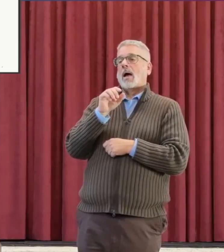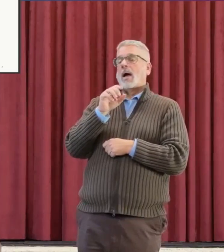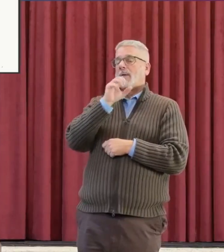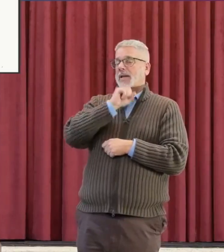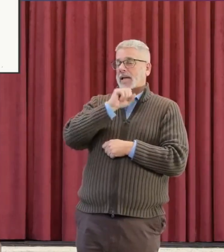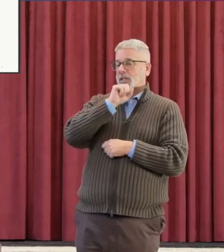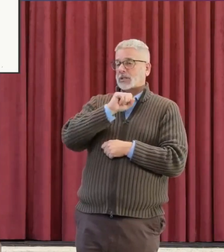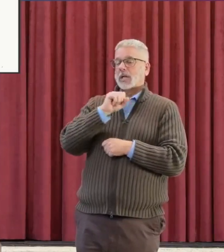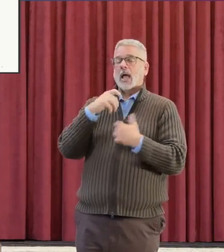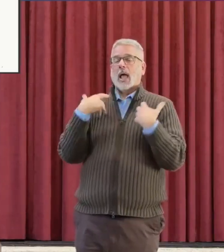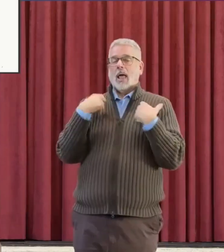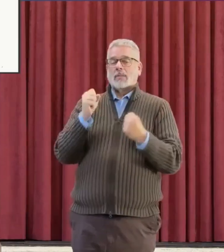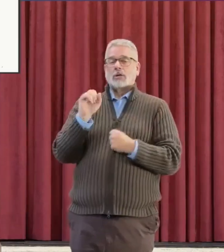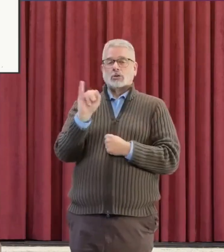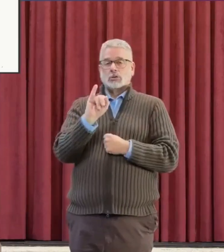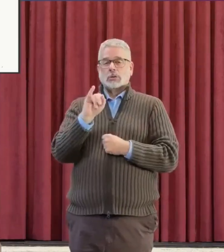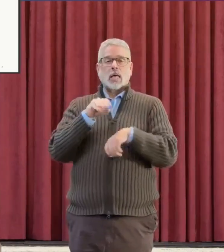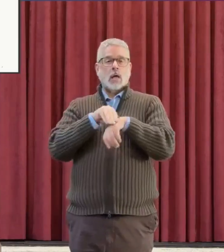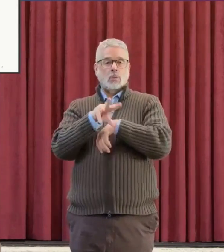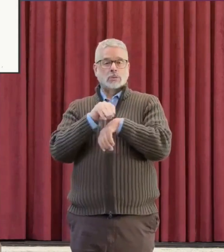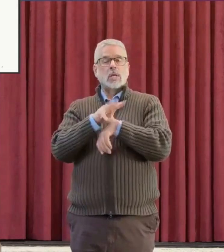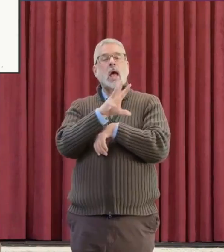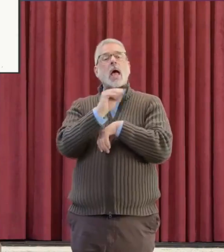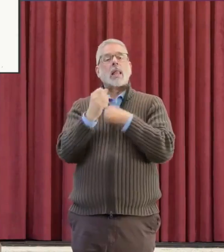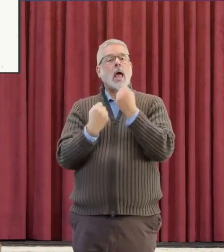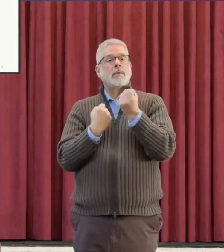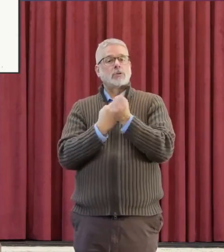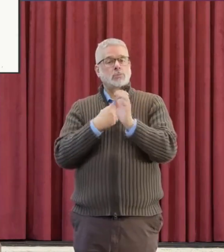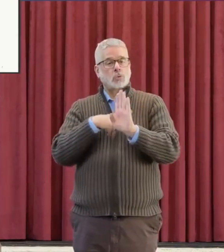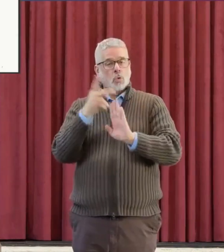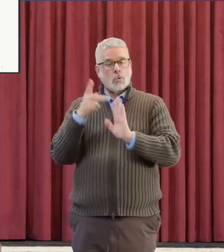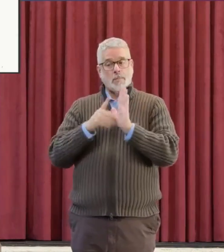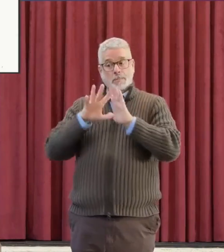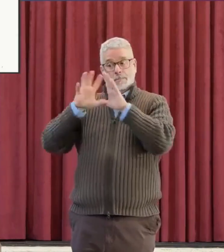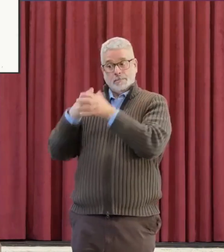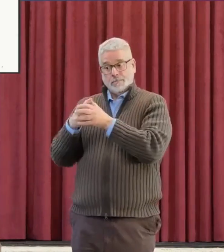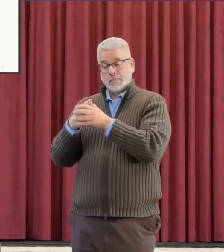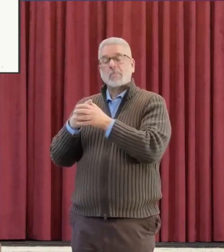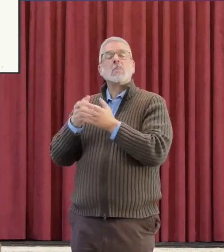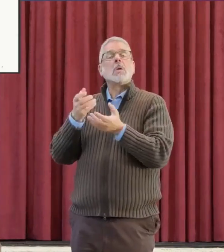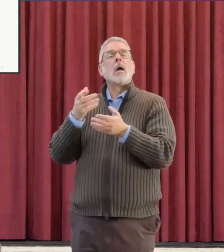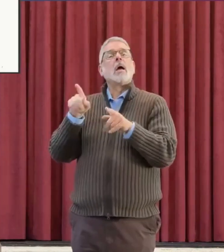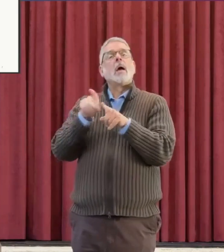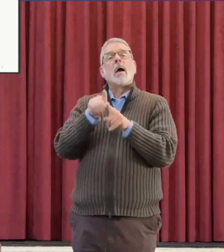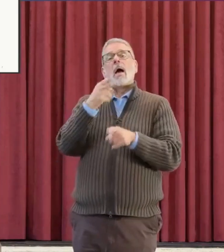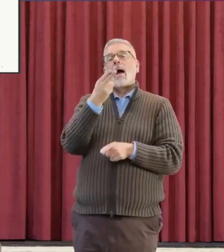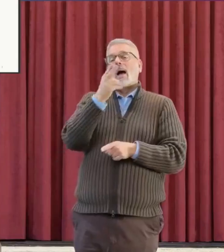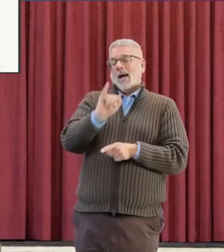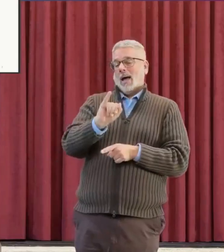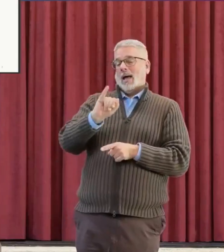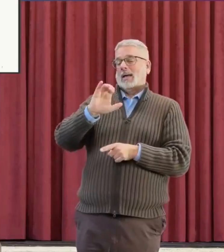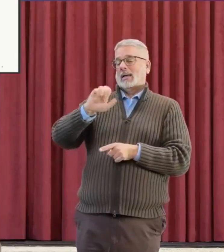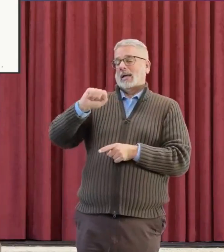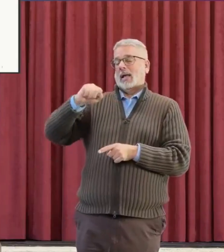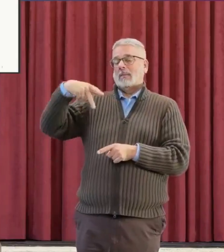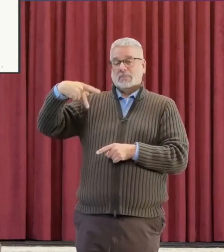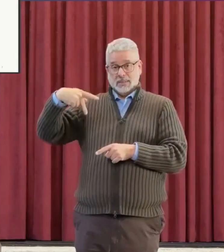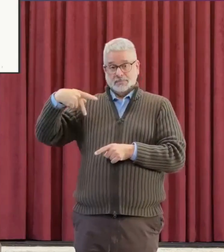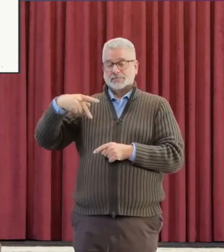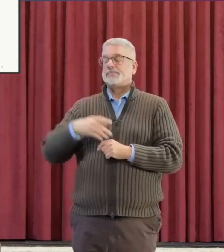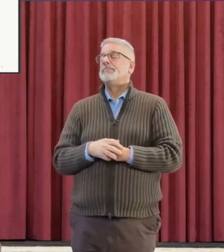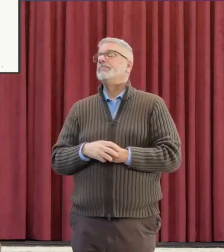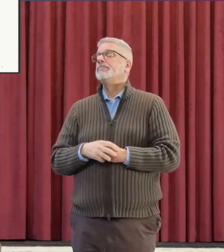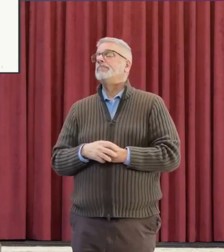Aging, Health Insurance Counseling and Advocacy Program, also known as HICAP,